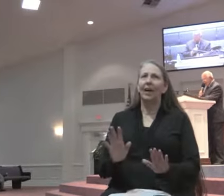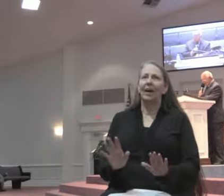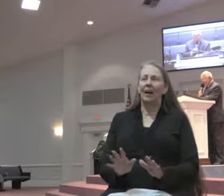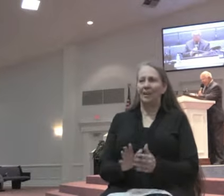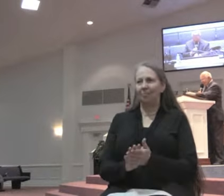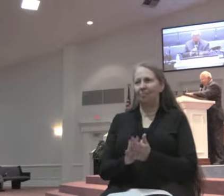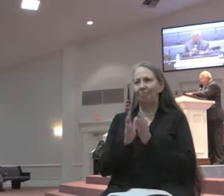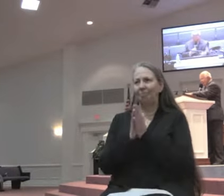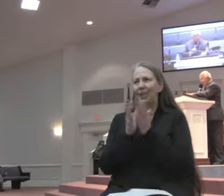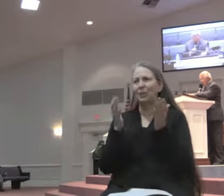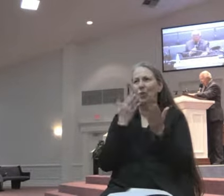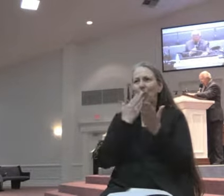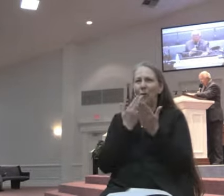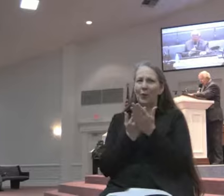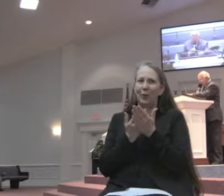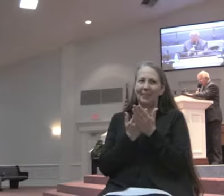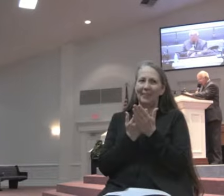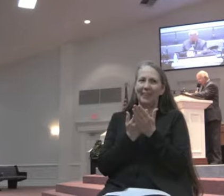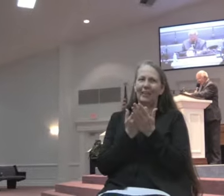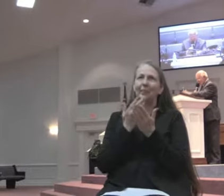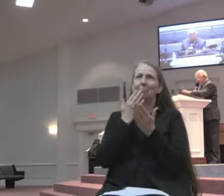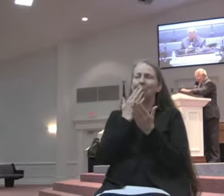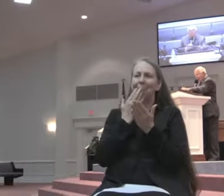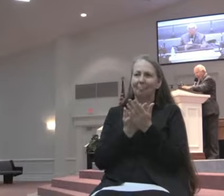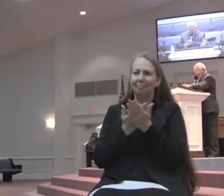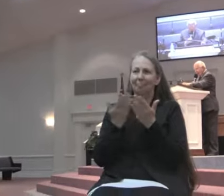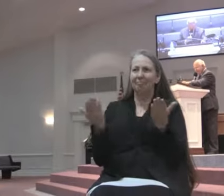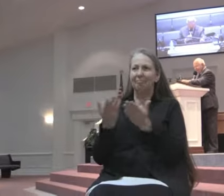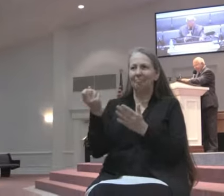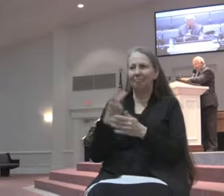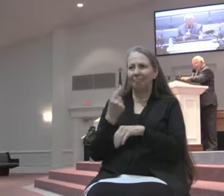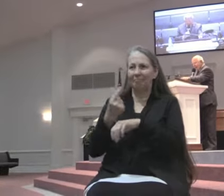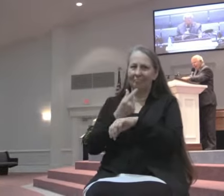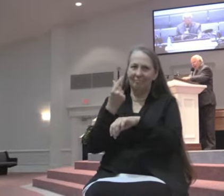good. So good to be back.